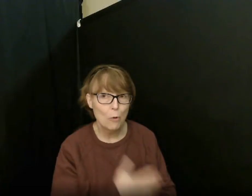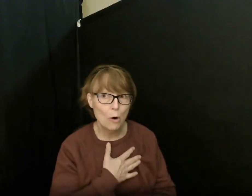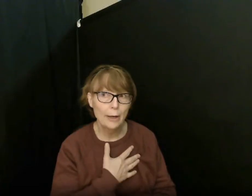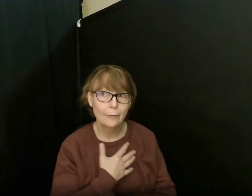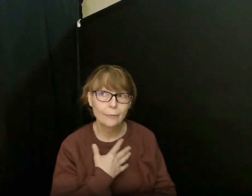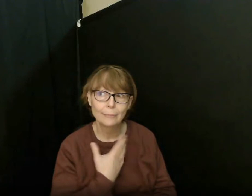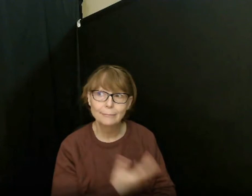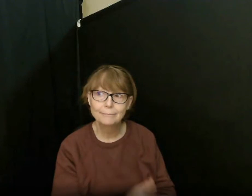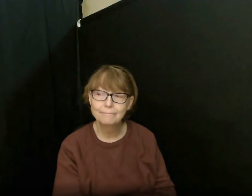it's